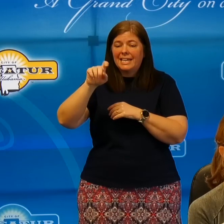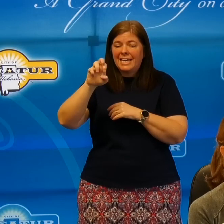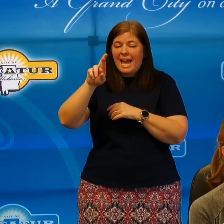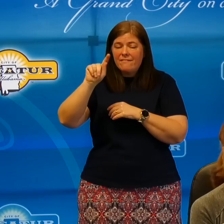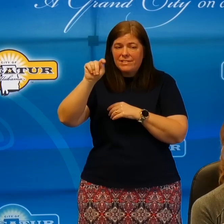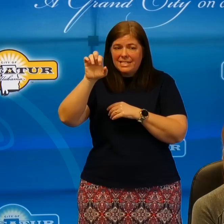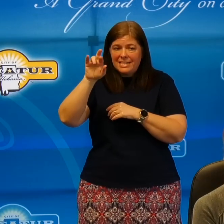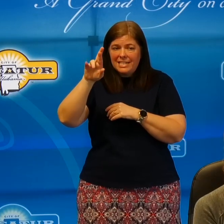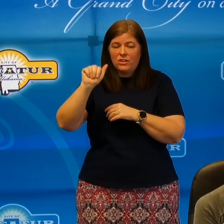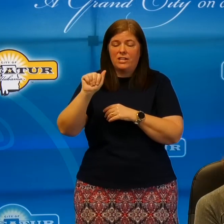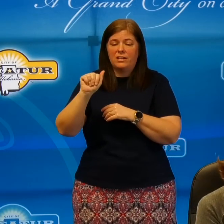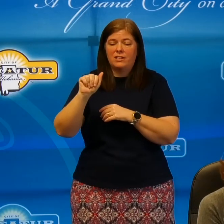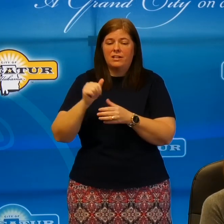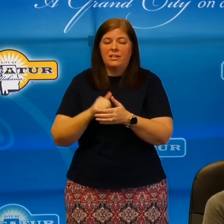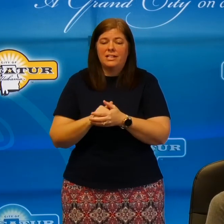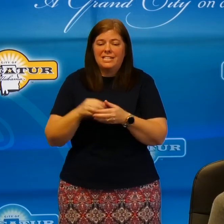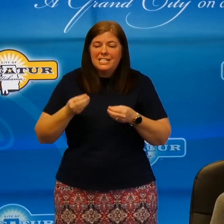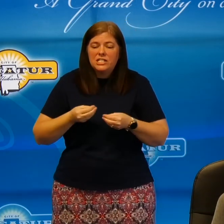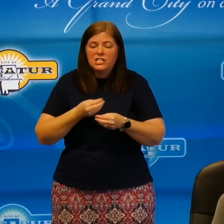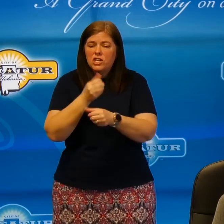or it's a grab and go.